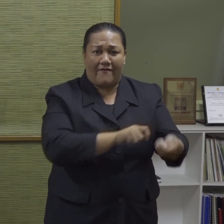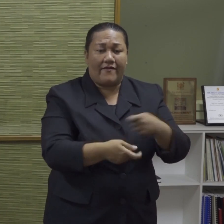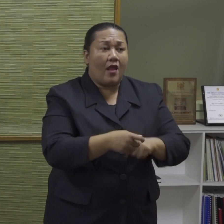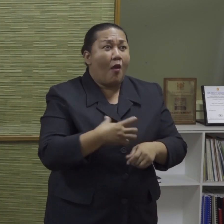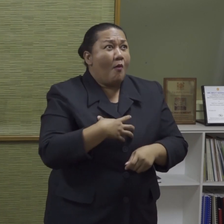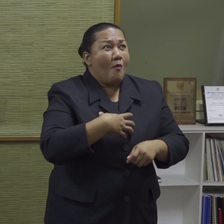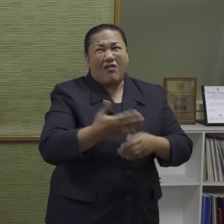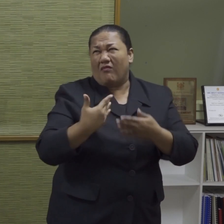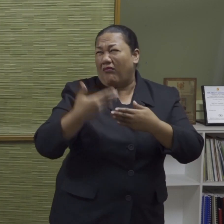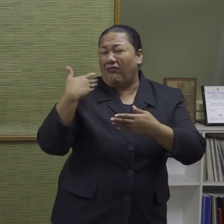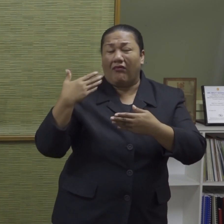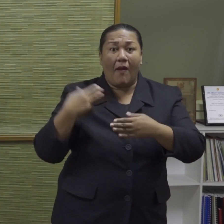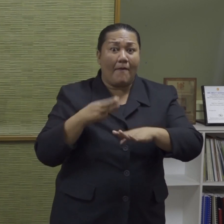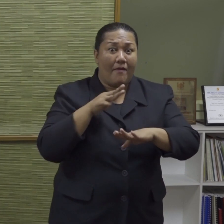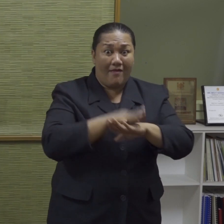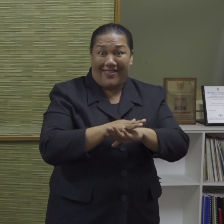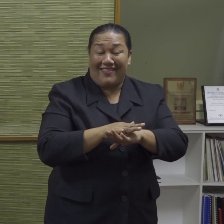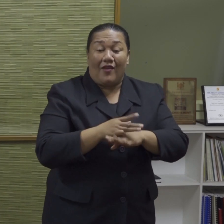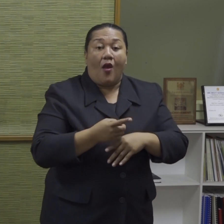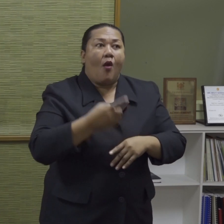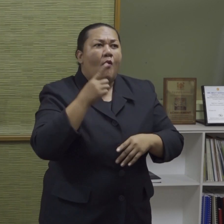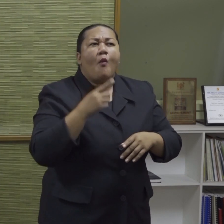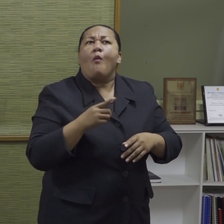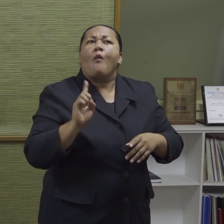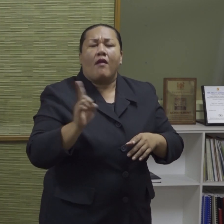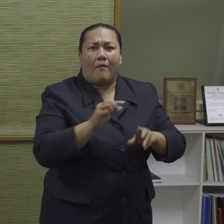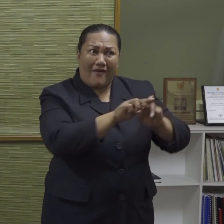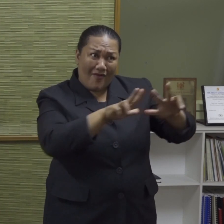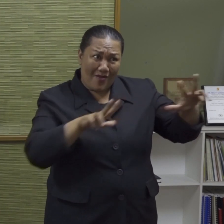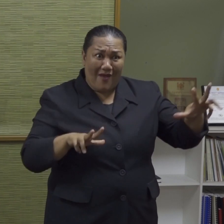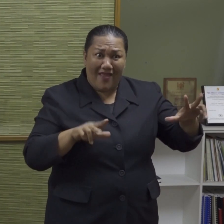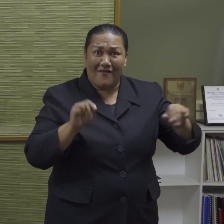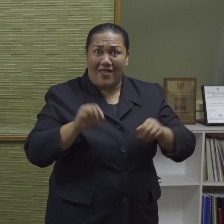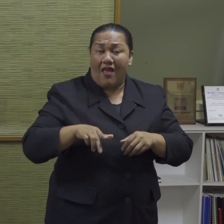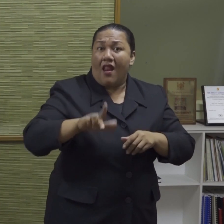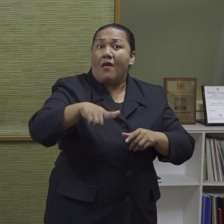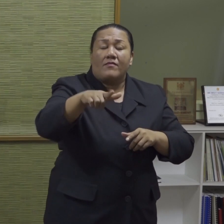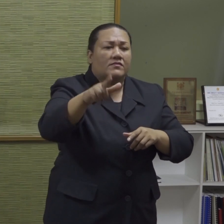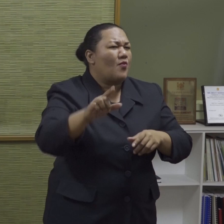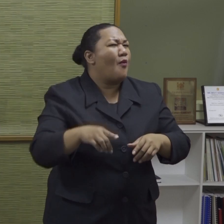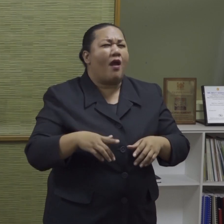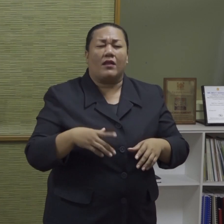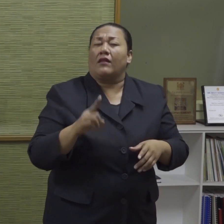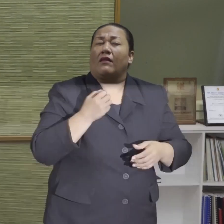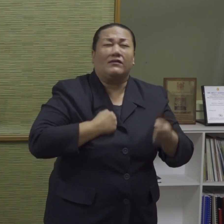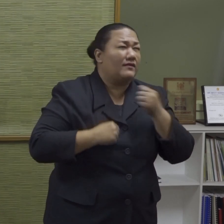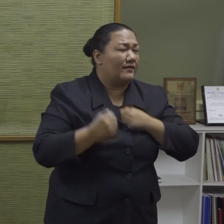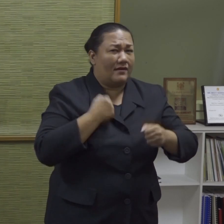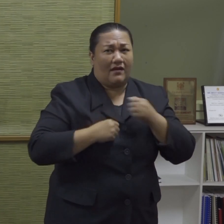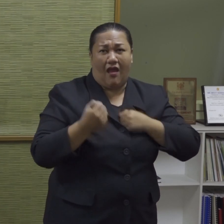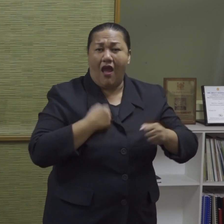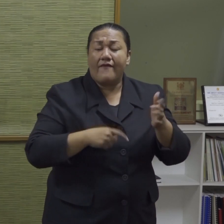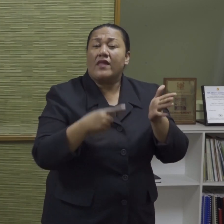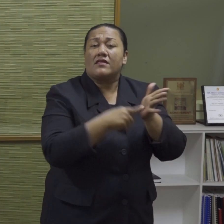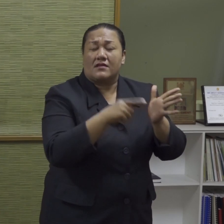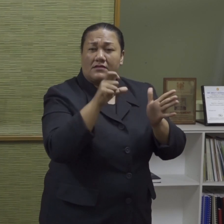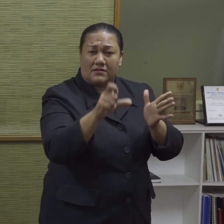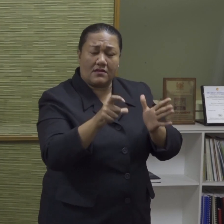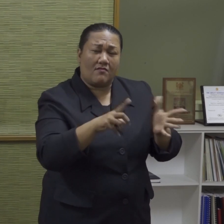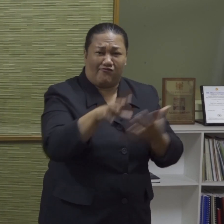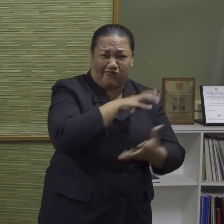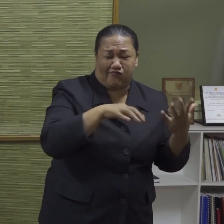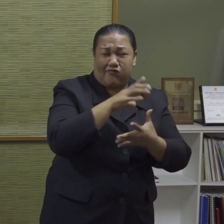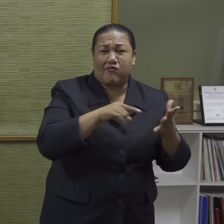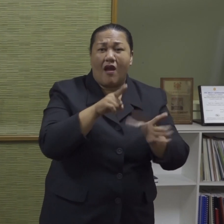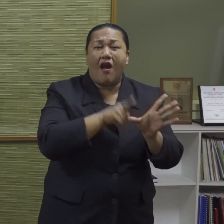fellow Fijians in Vanuatu felt the wrath of TCASA as it wreaked havoc across the Northern Division,